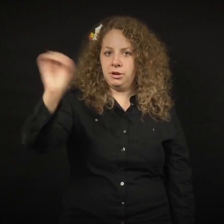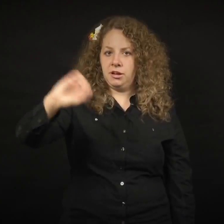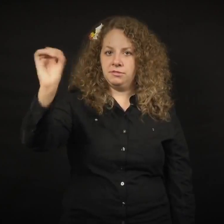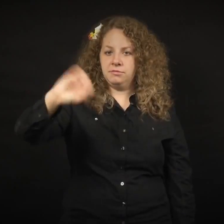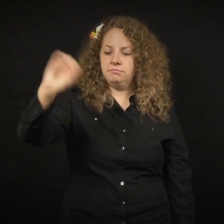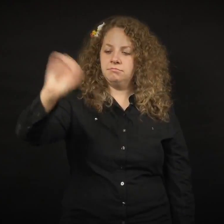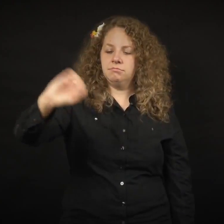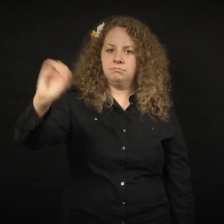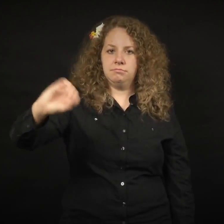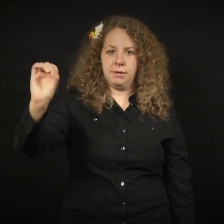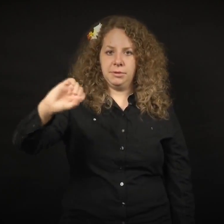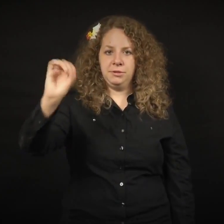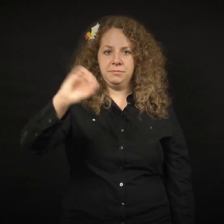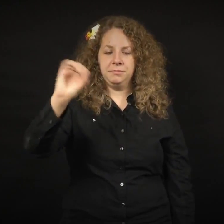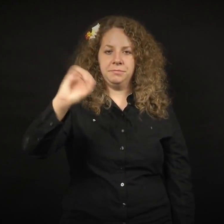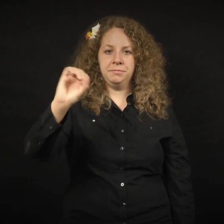off. Pepper.